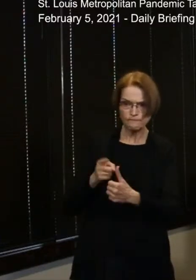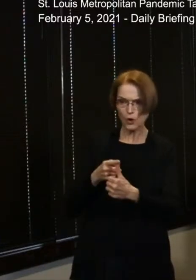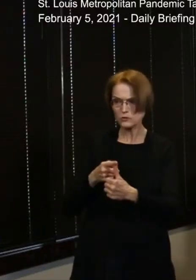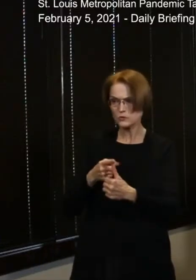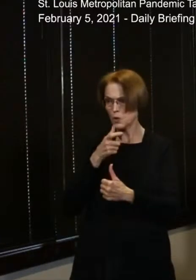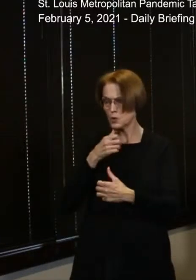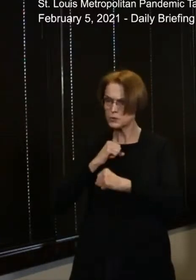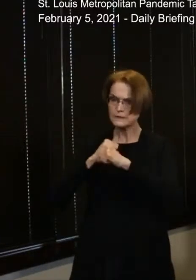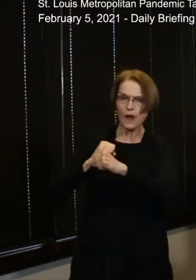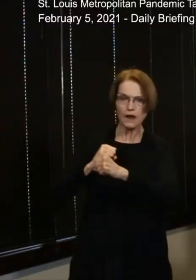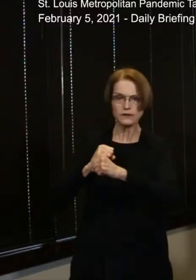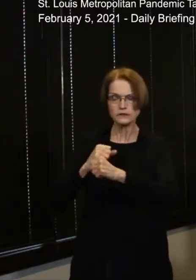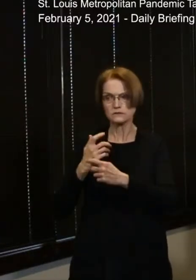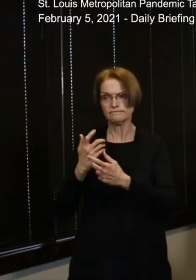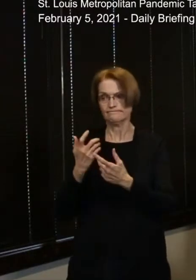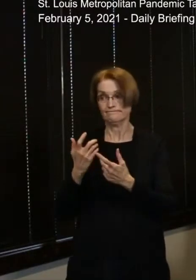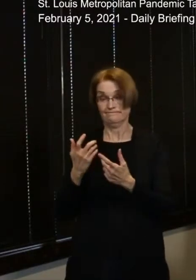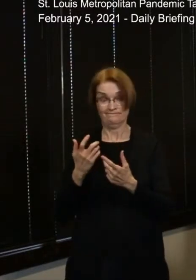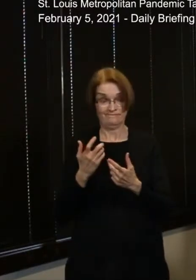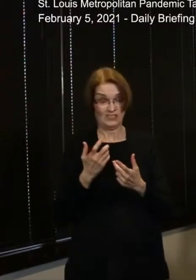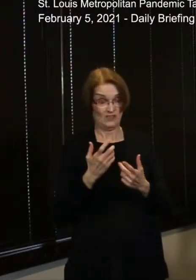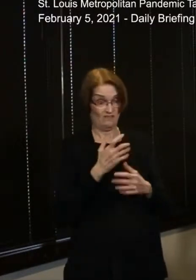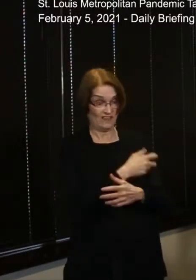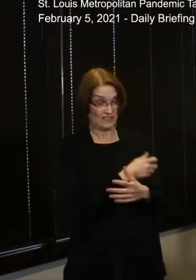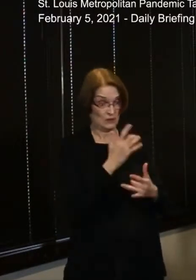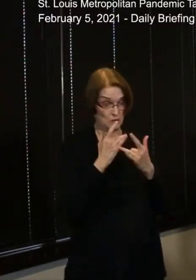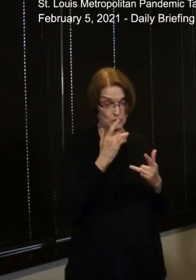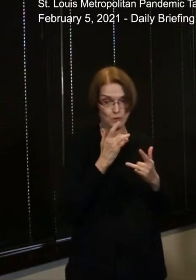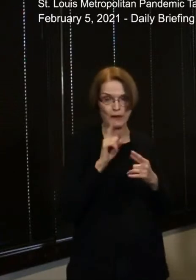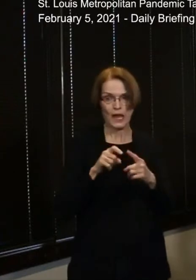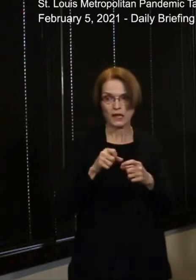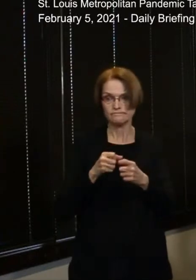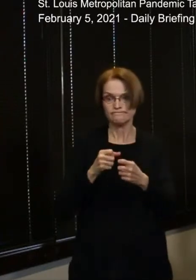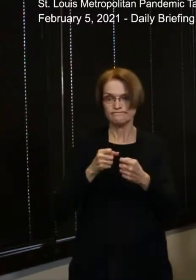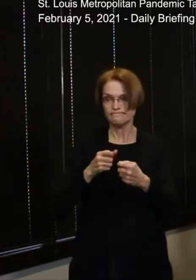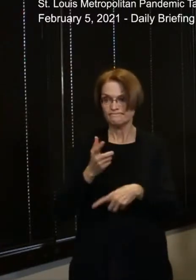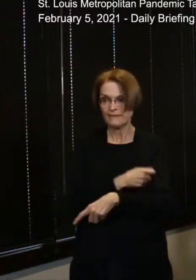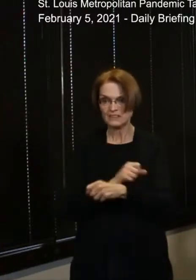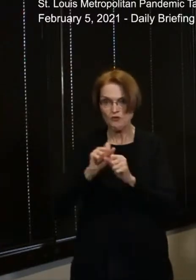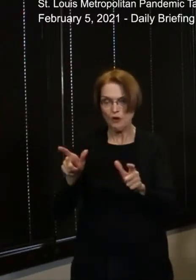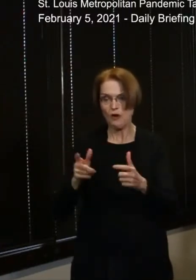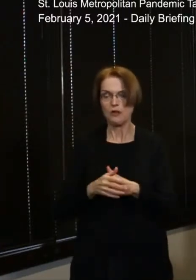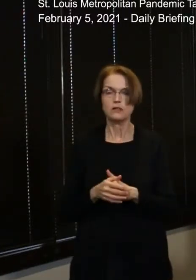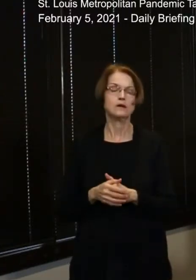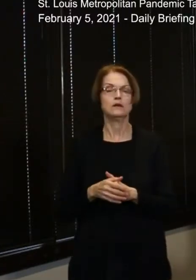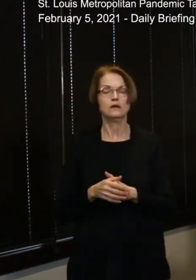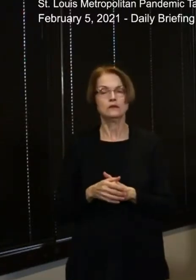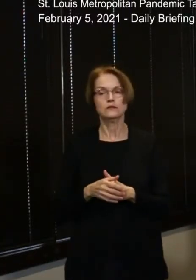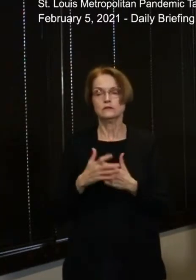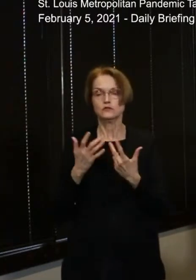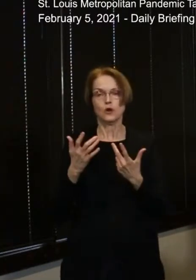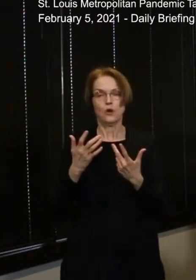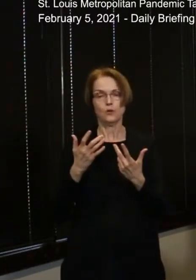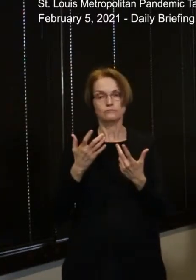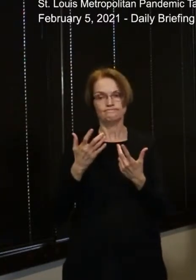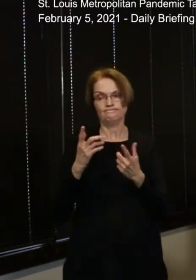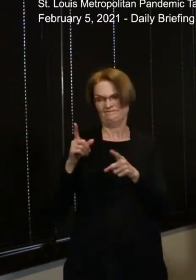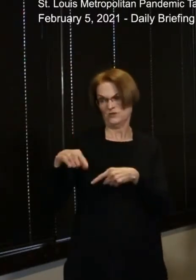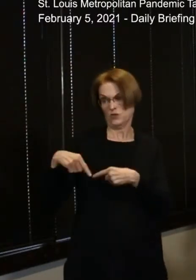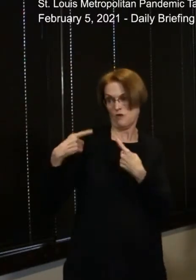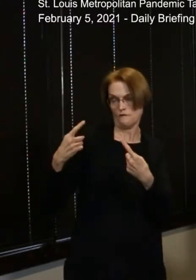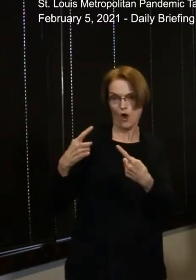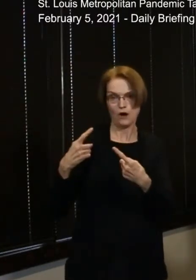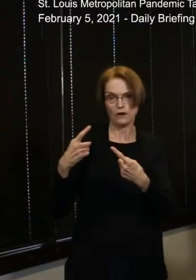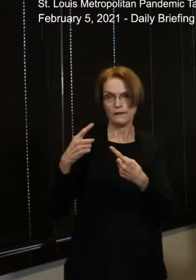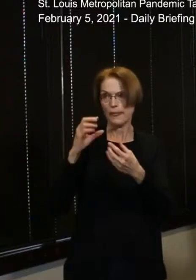the most, given a very scarce resource. And so when we've looked at the data that we've gathered throughout the pandemic, one